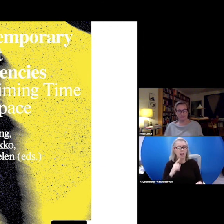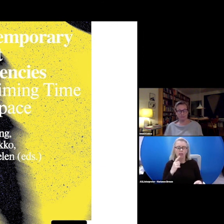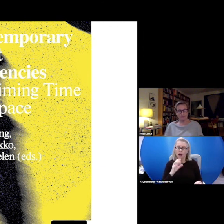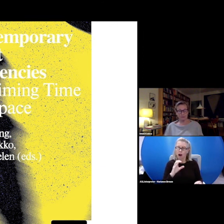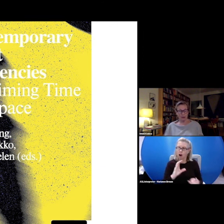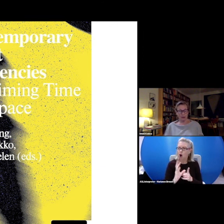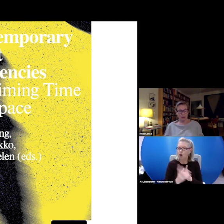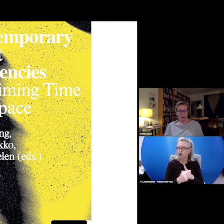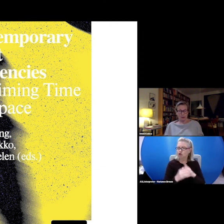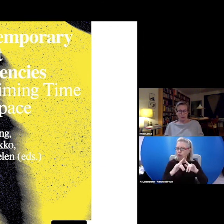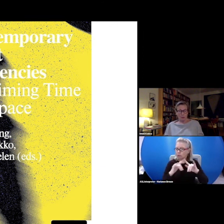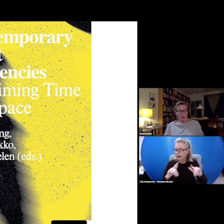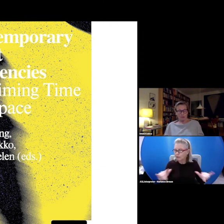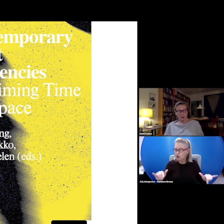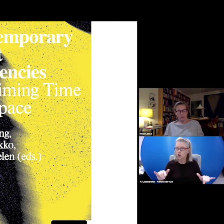Diversity.